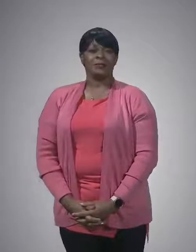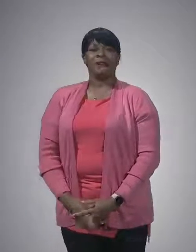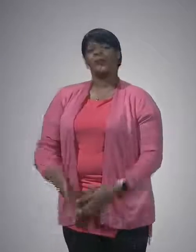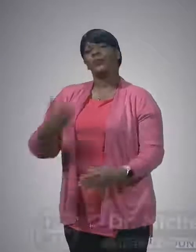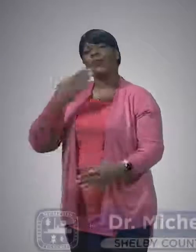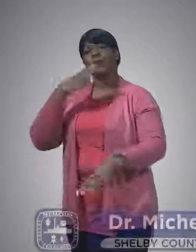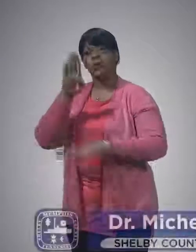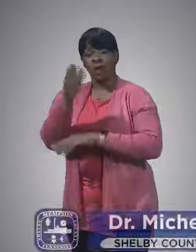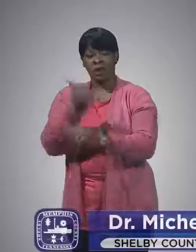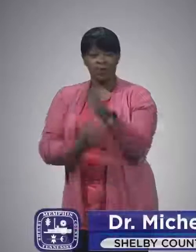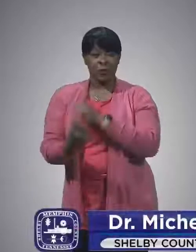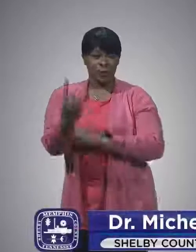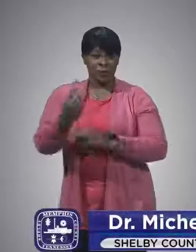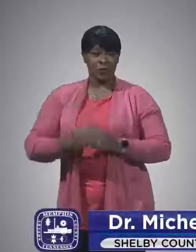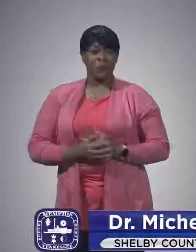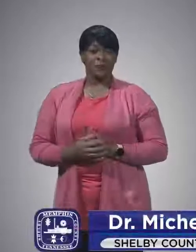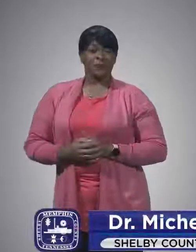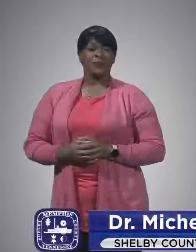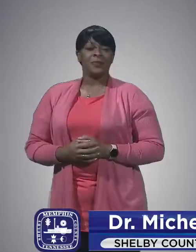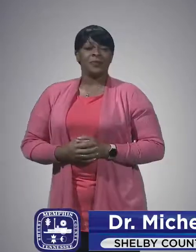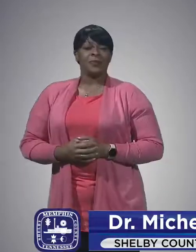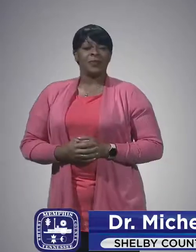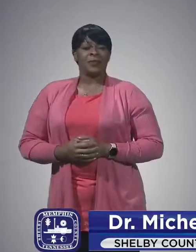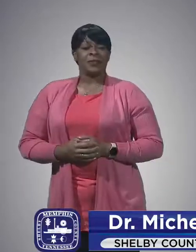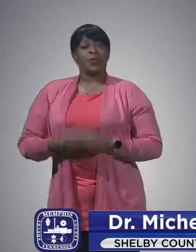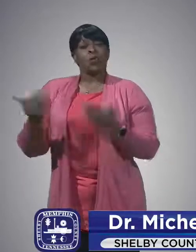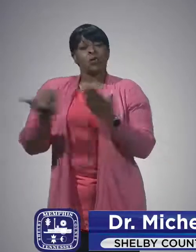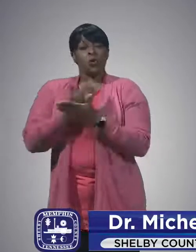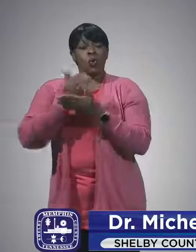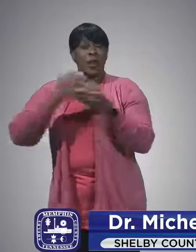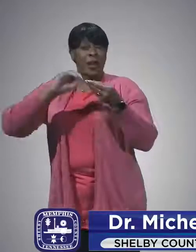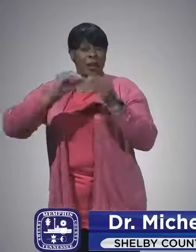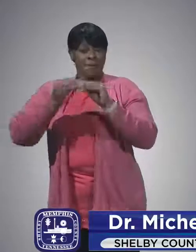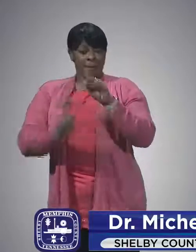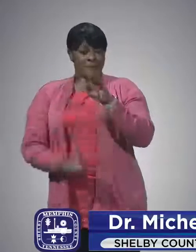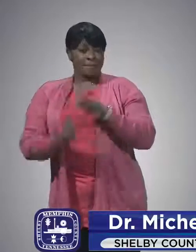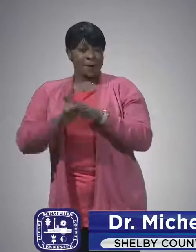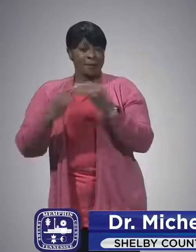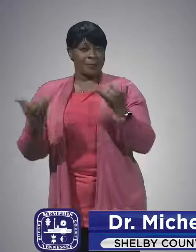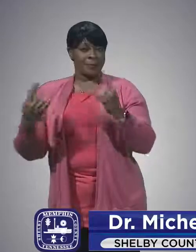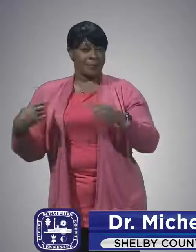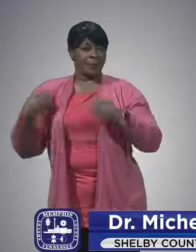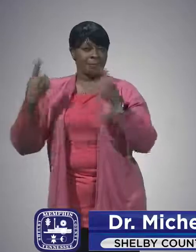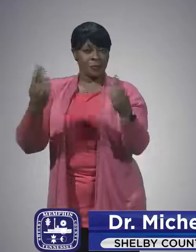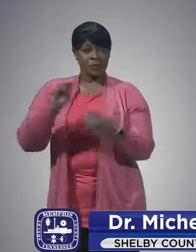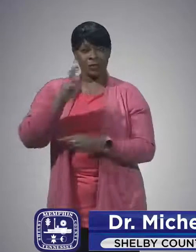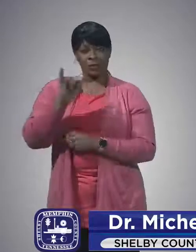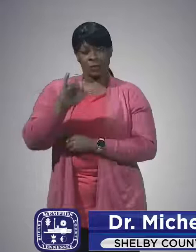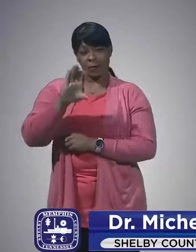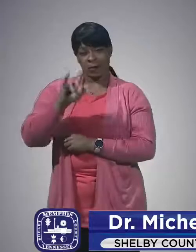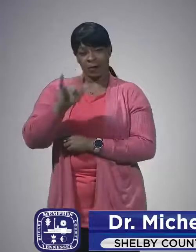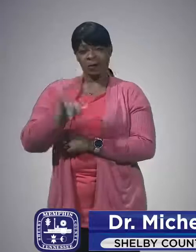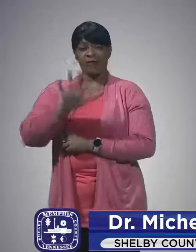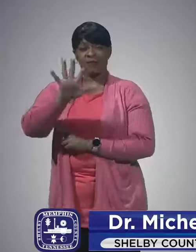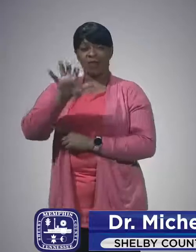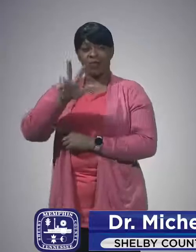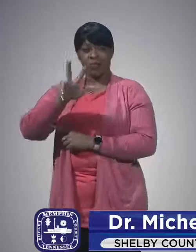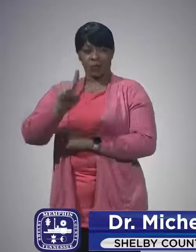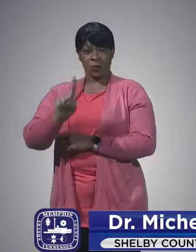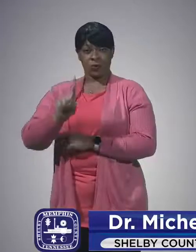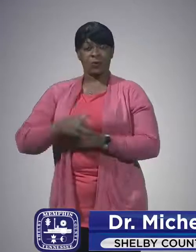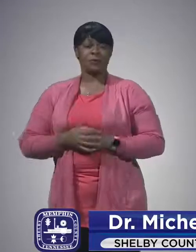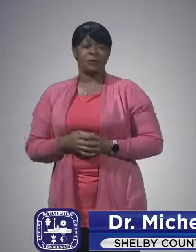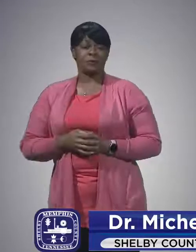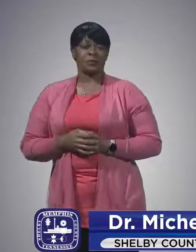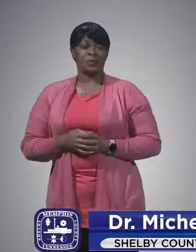Good afternoon, everyone. New cases reported today in Shelby County, 531.